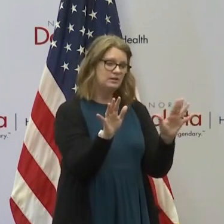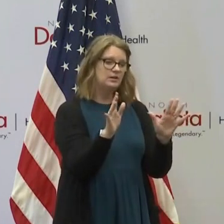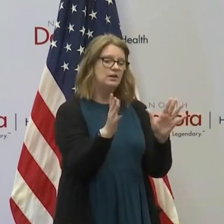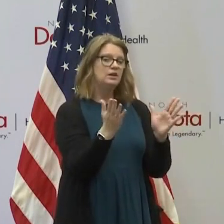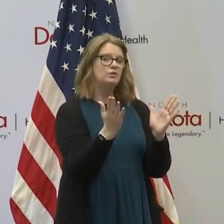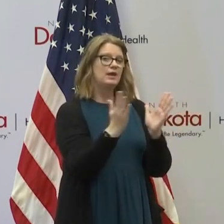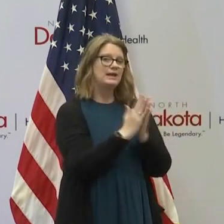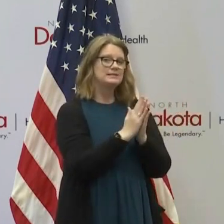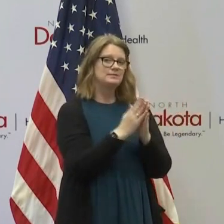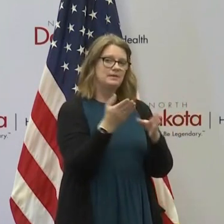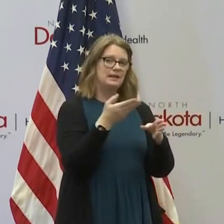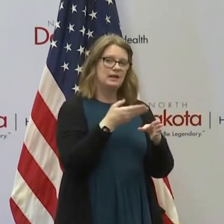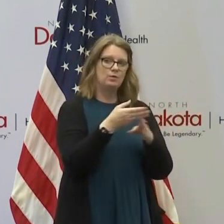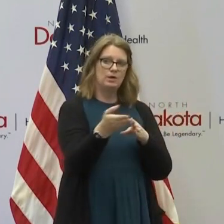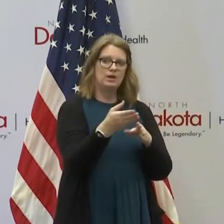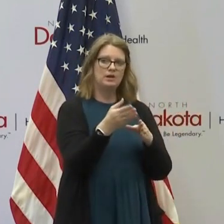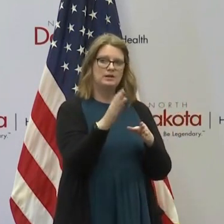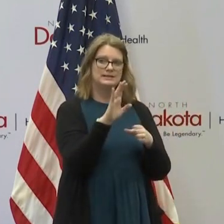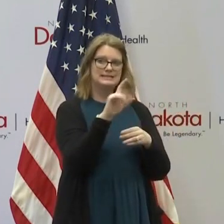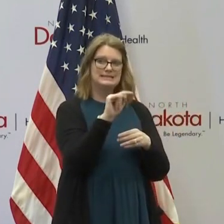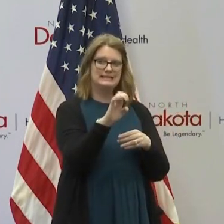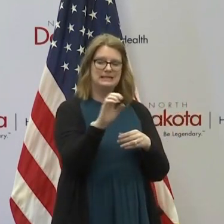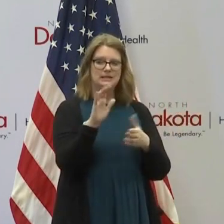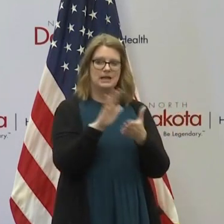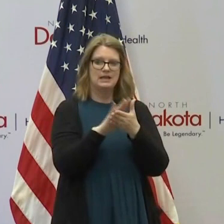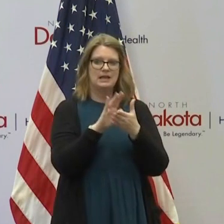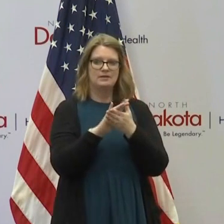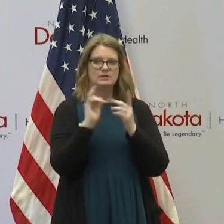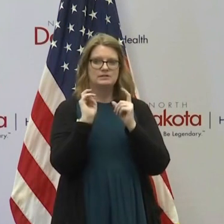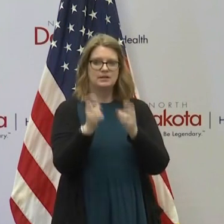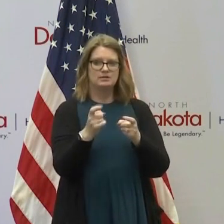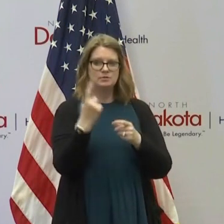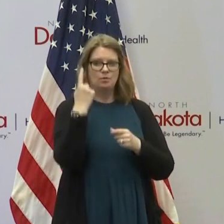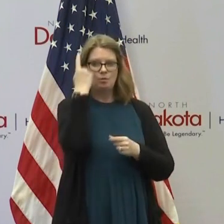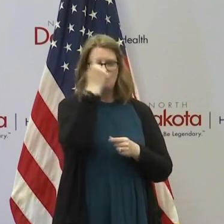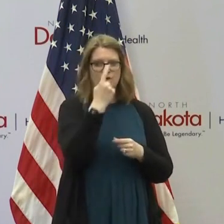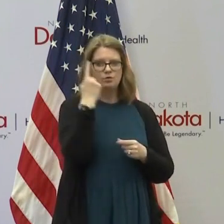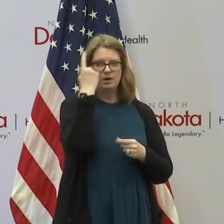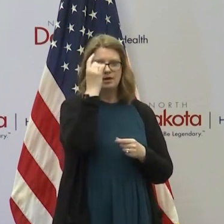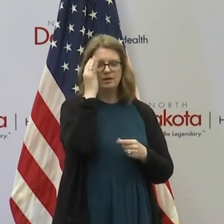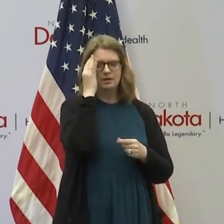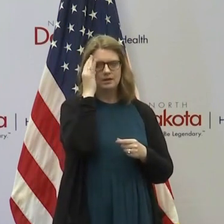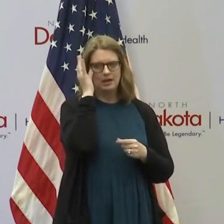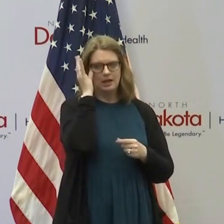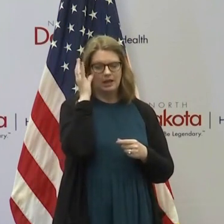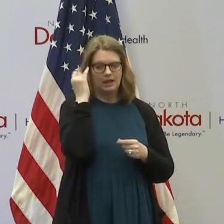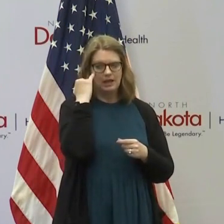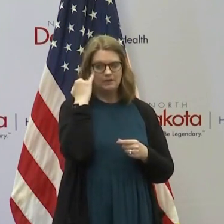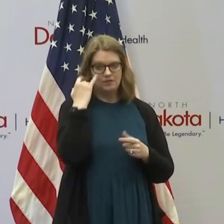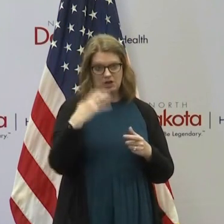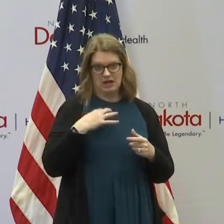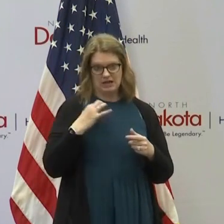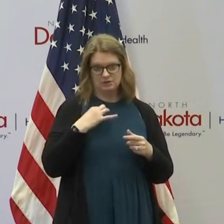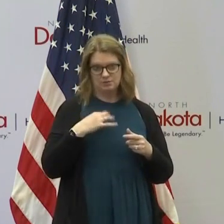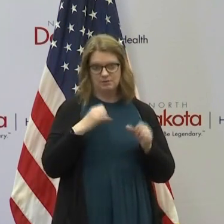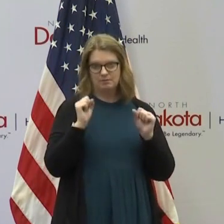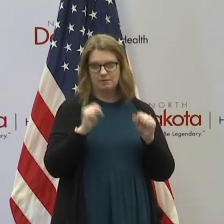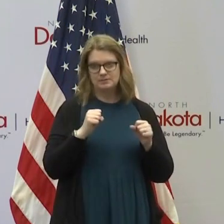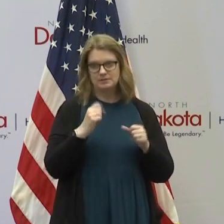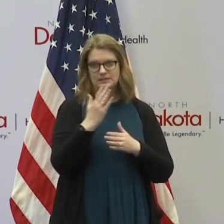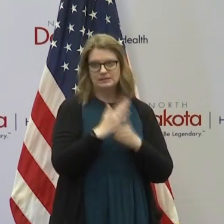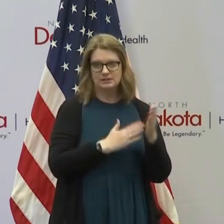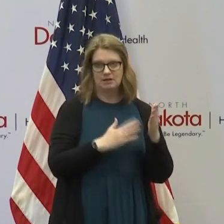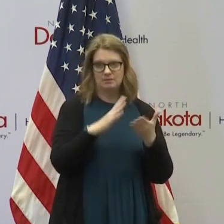asking about the career and the CTE and academic scholarships. You're wondering if they are eligible for possibly